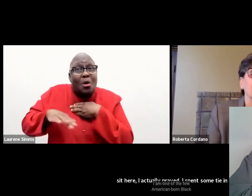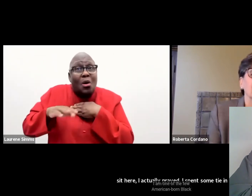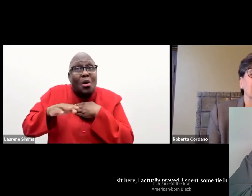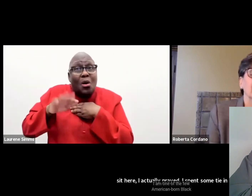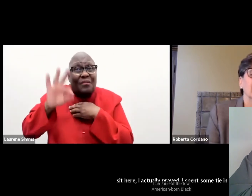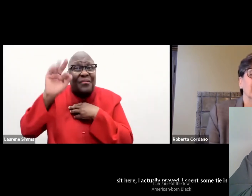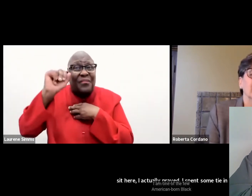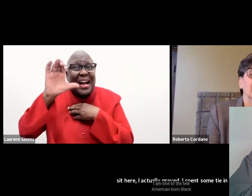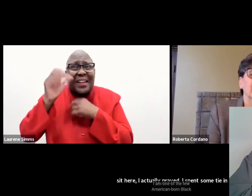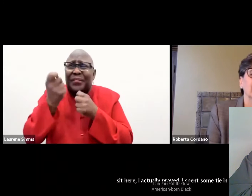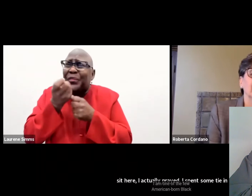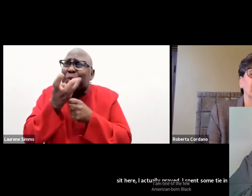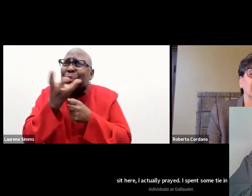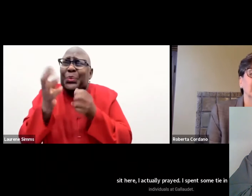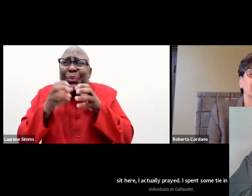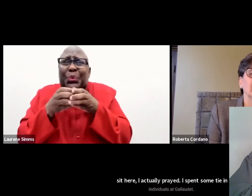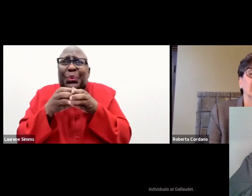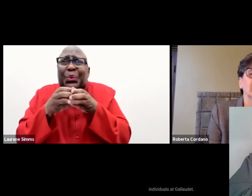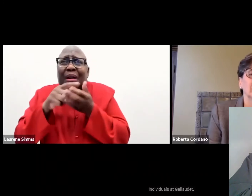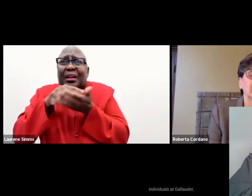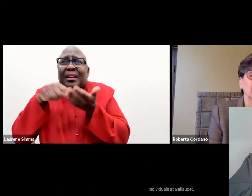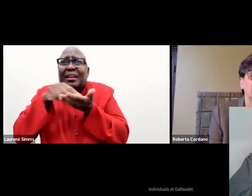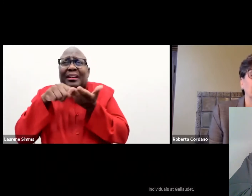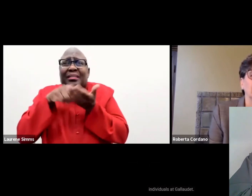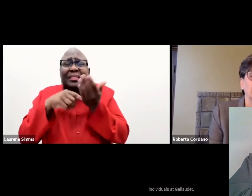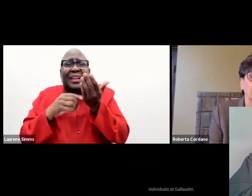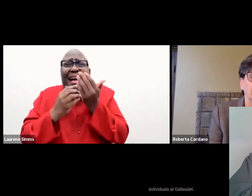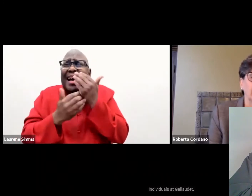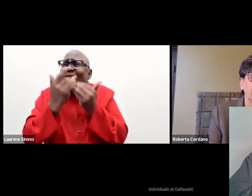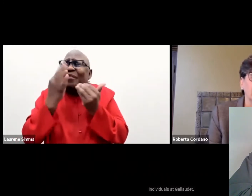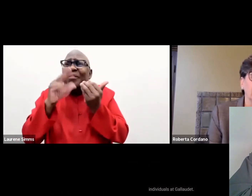One part of the Gallaudet University,